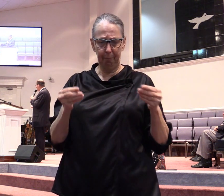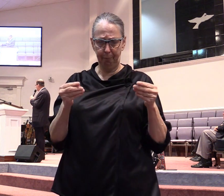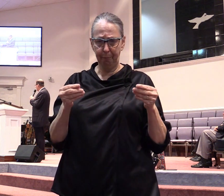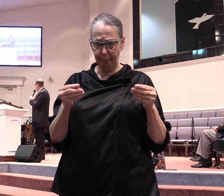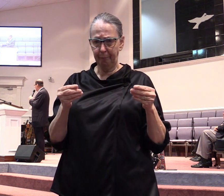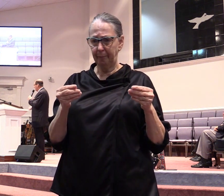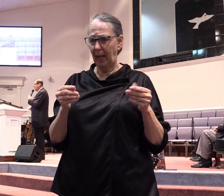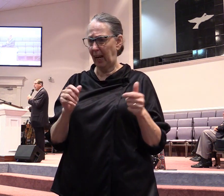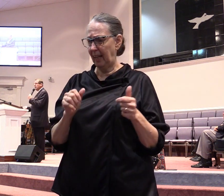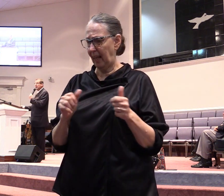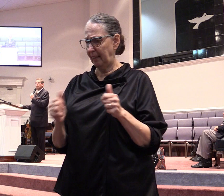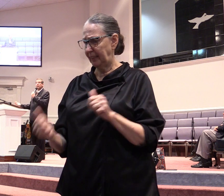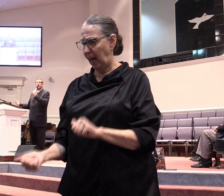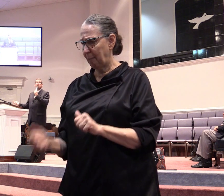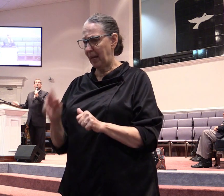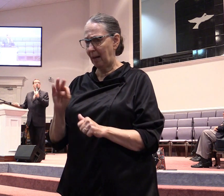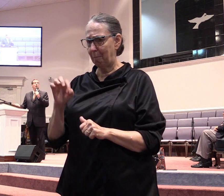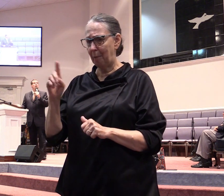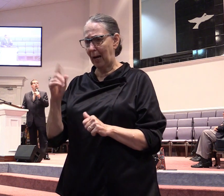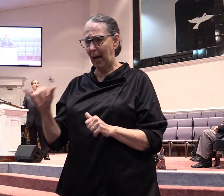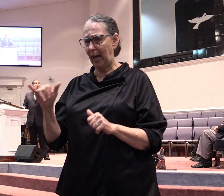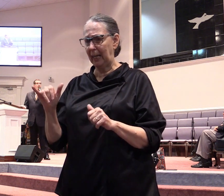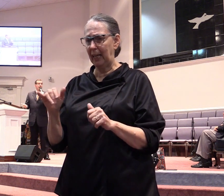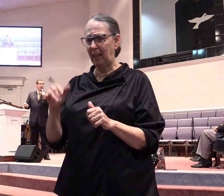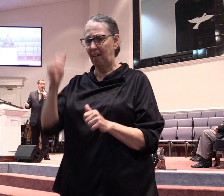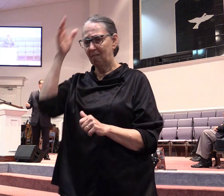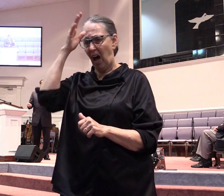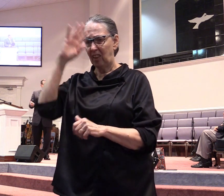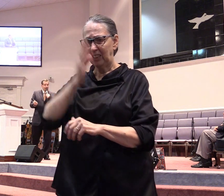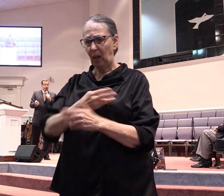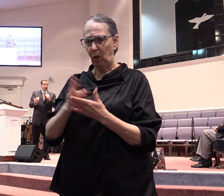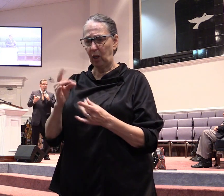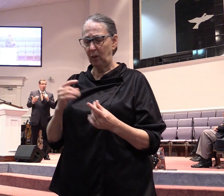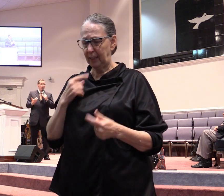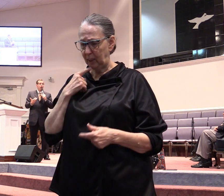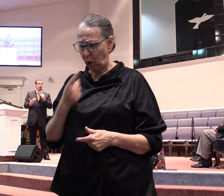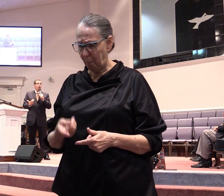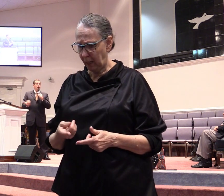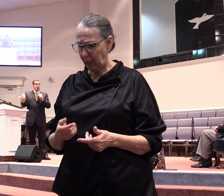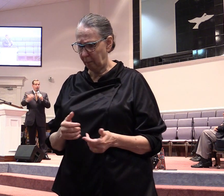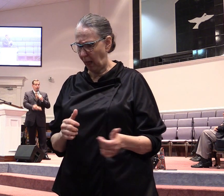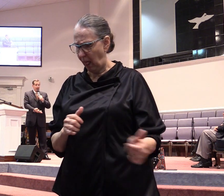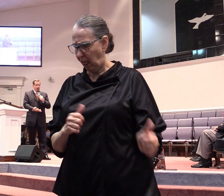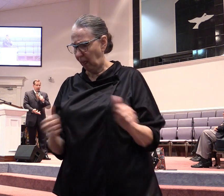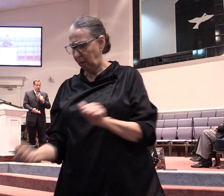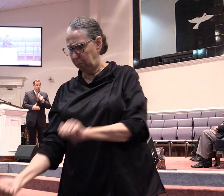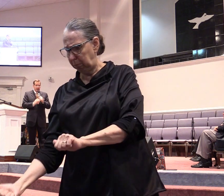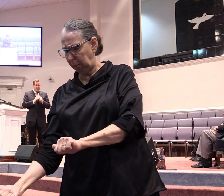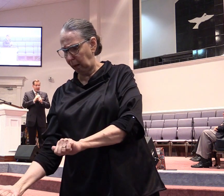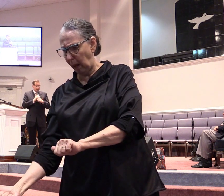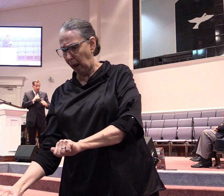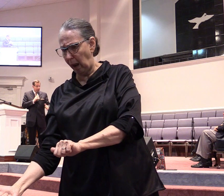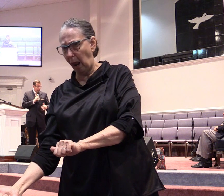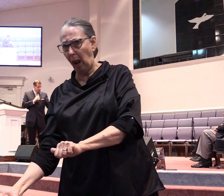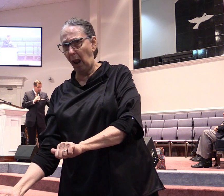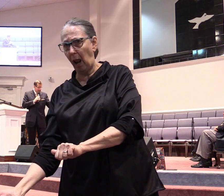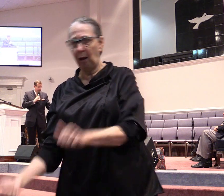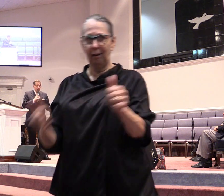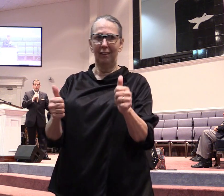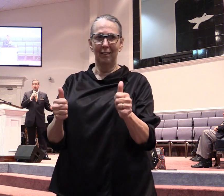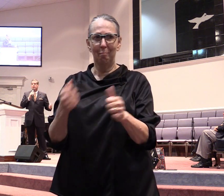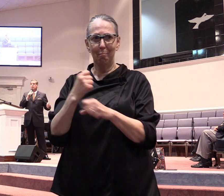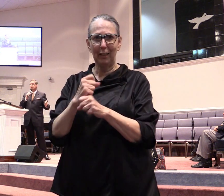went and got dunked in a muddy pond in the name of the Father, Son, and the Holy Ghost. And they said I didn't go under all the way, so they put me in under a second time, held me under